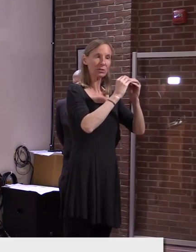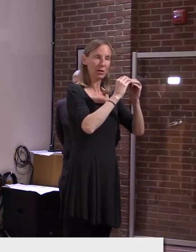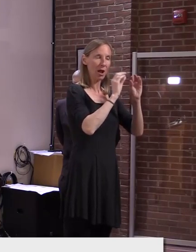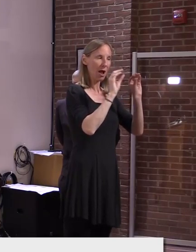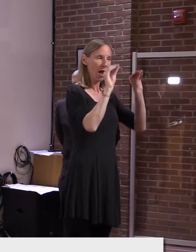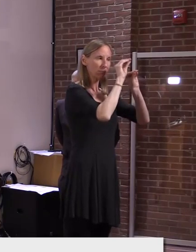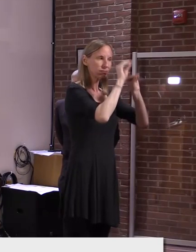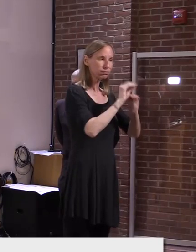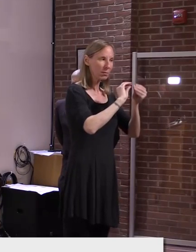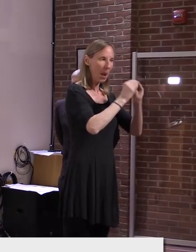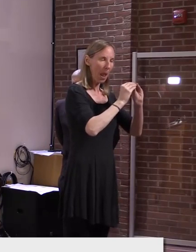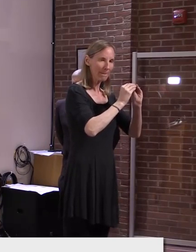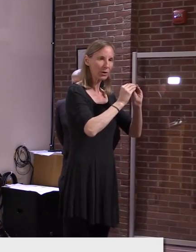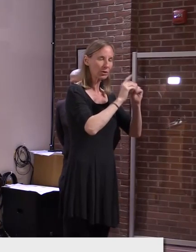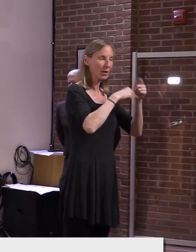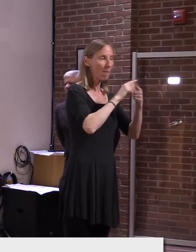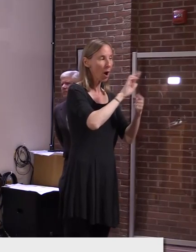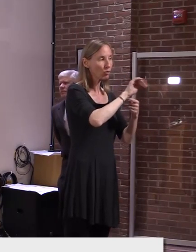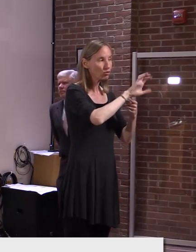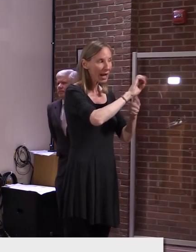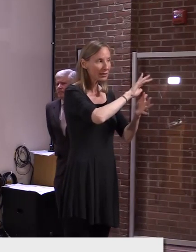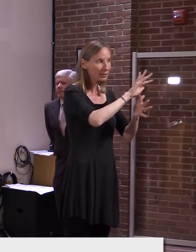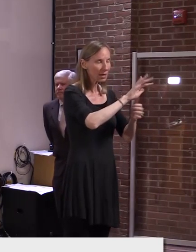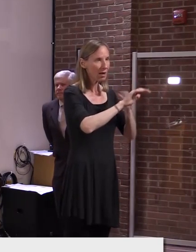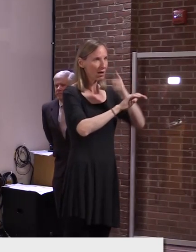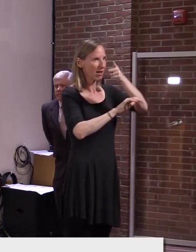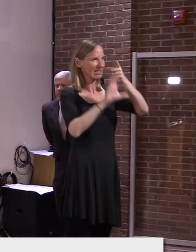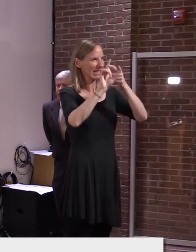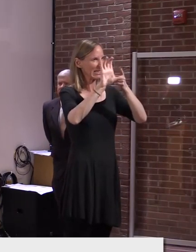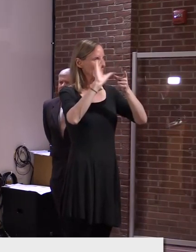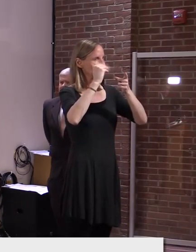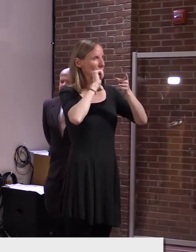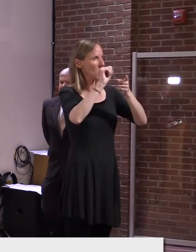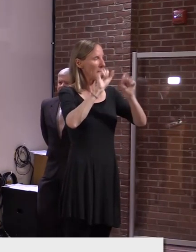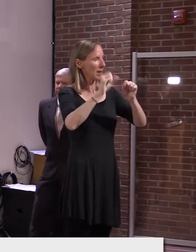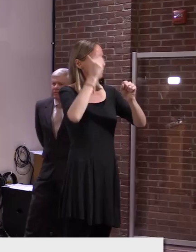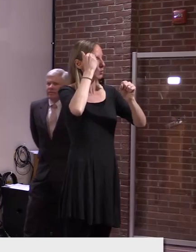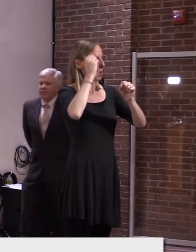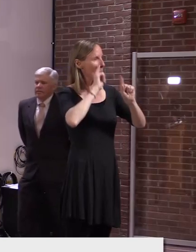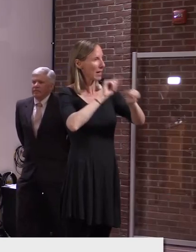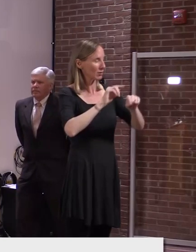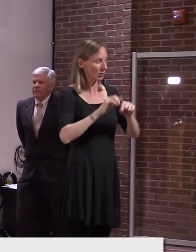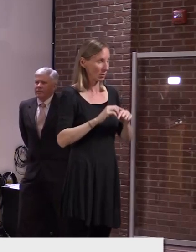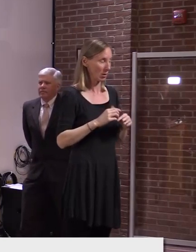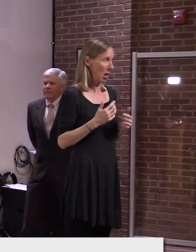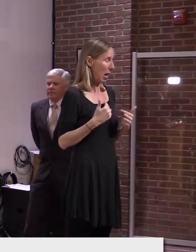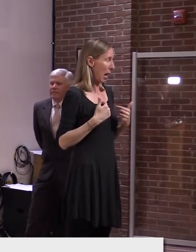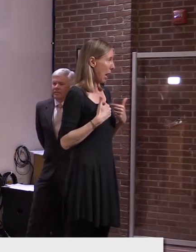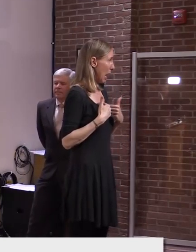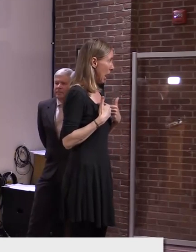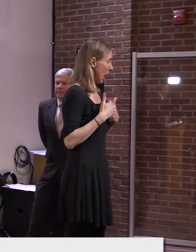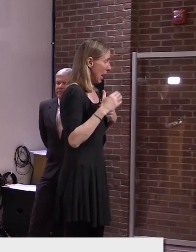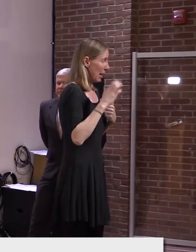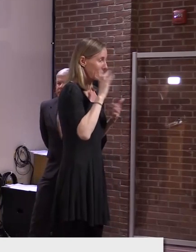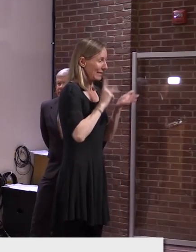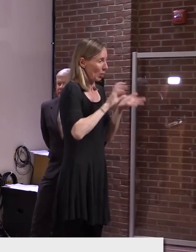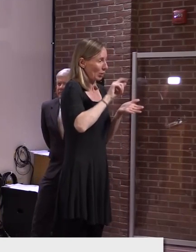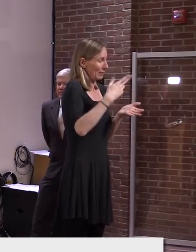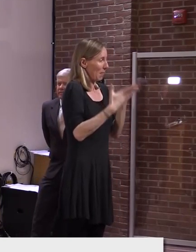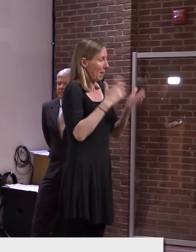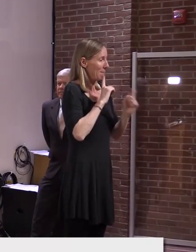a way that the CDC data is not. Yeah, I'm not sure. Maybe Secretary Smith can answer that. I was reading an